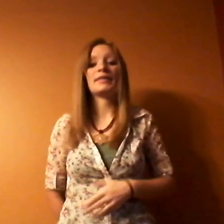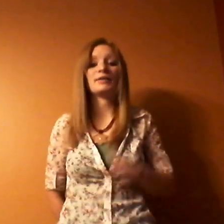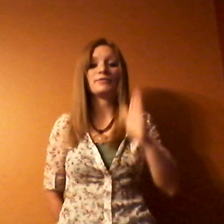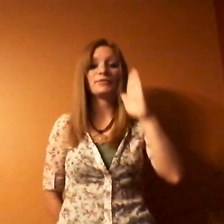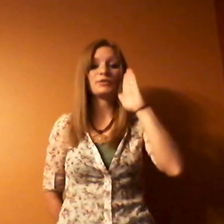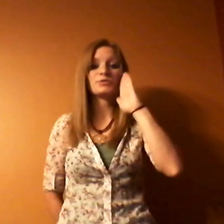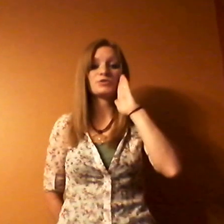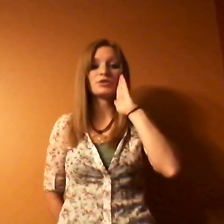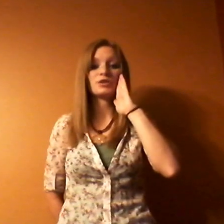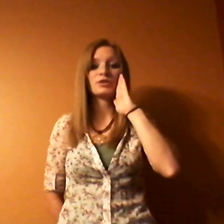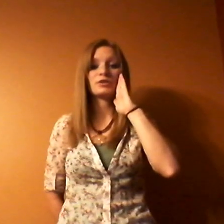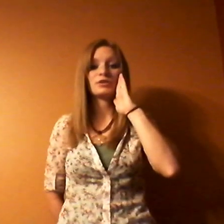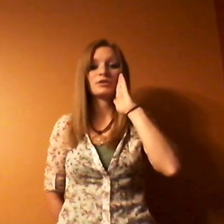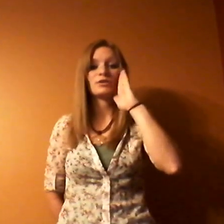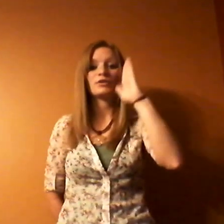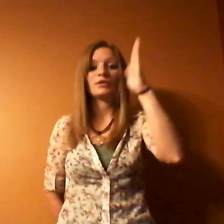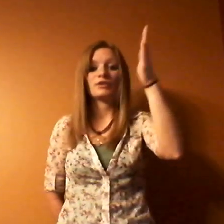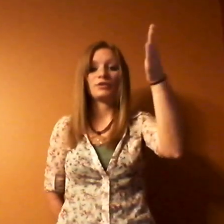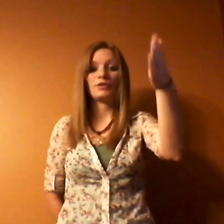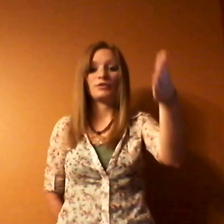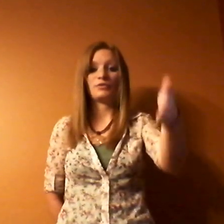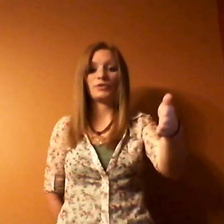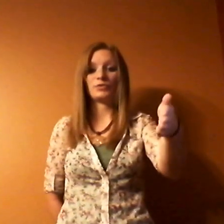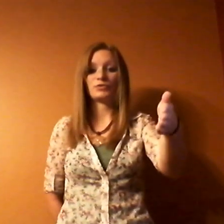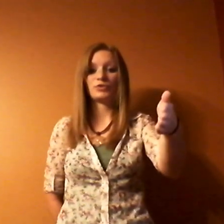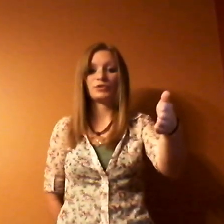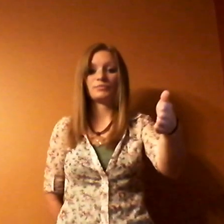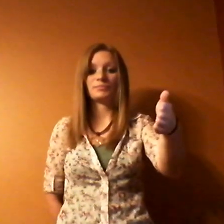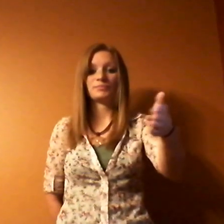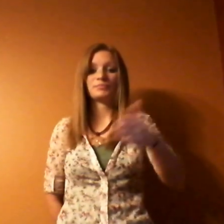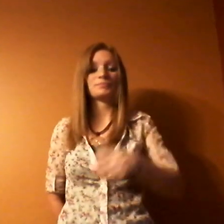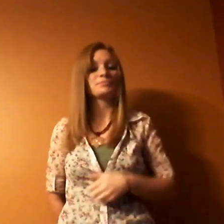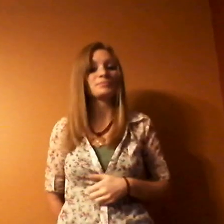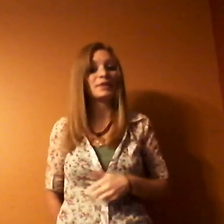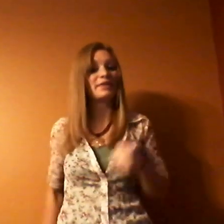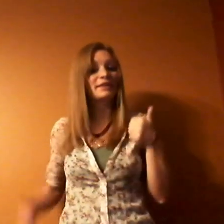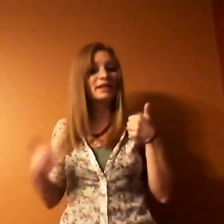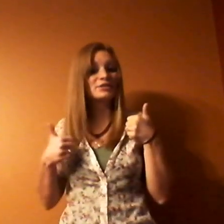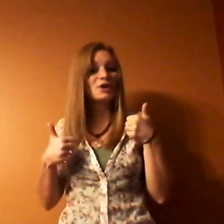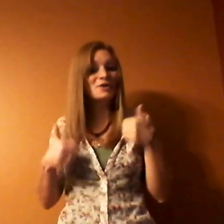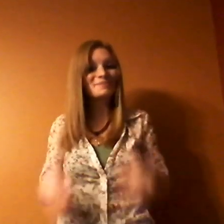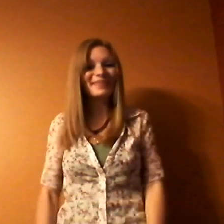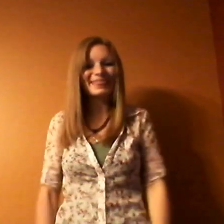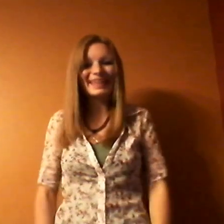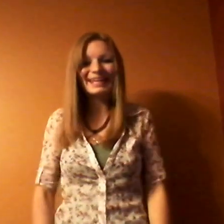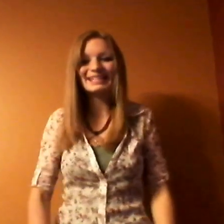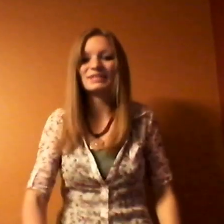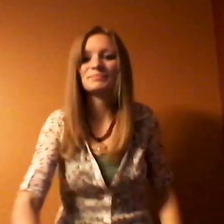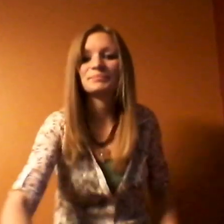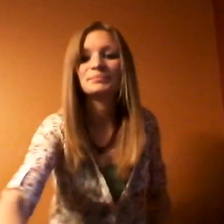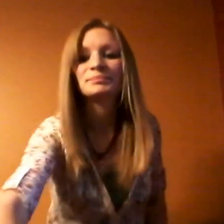and then future. I think that's all. Thanks.